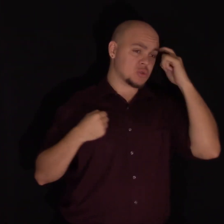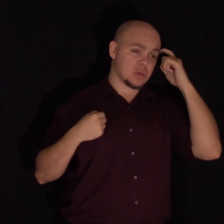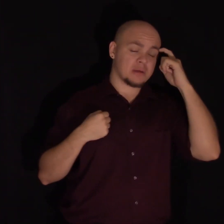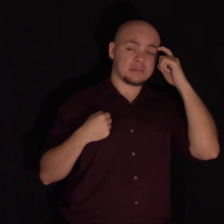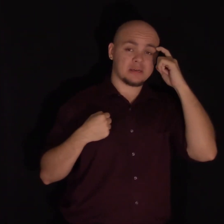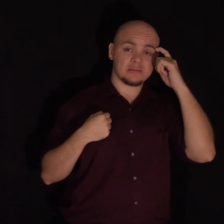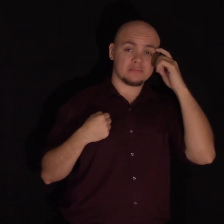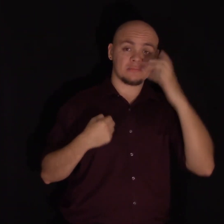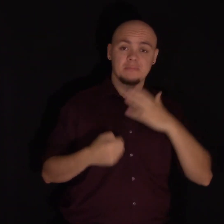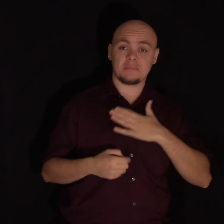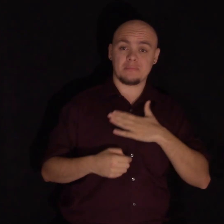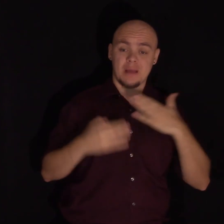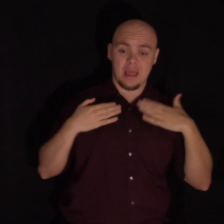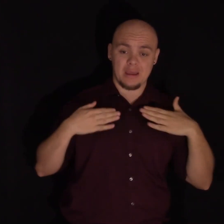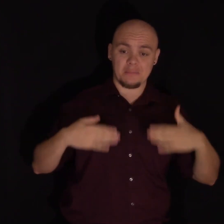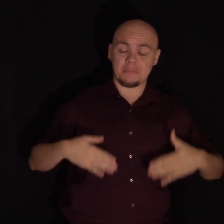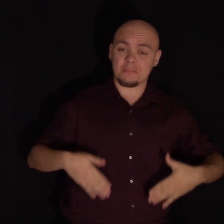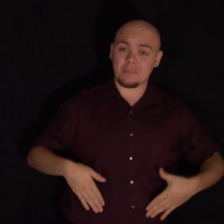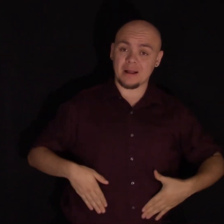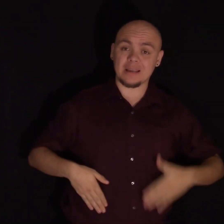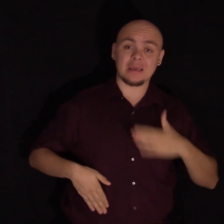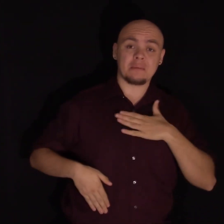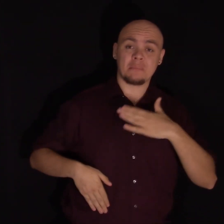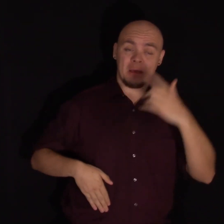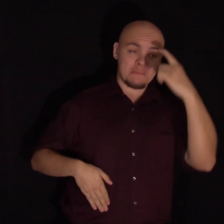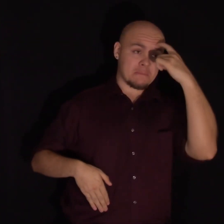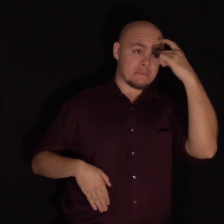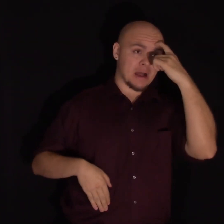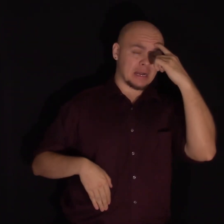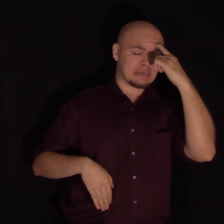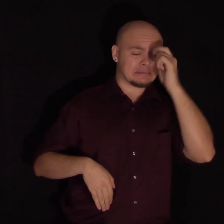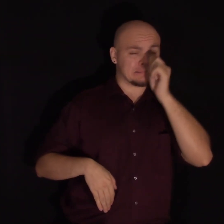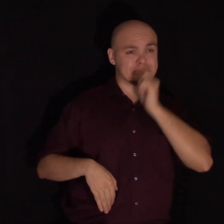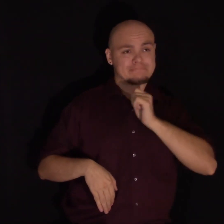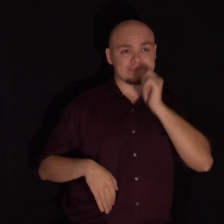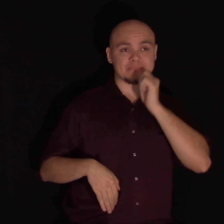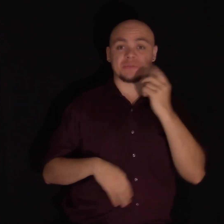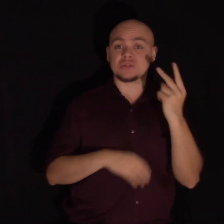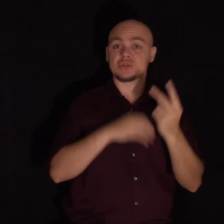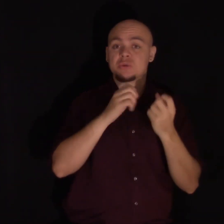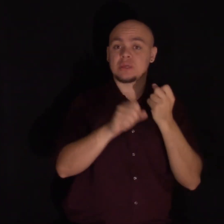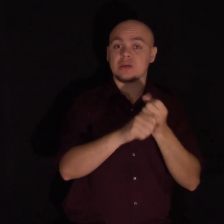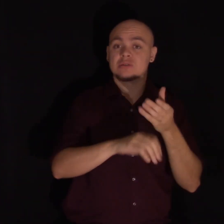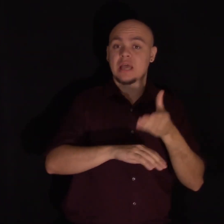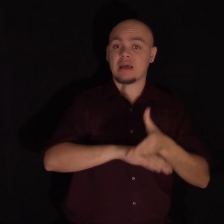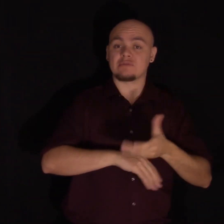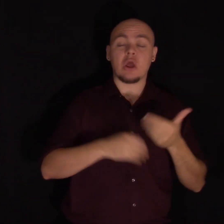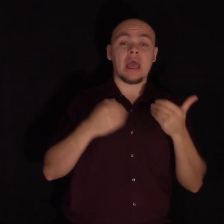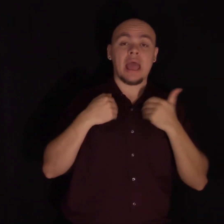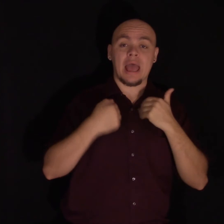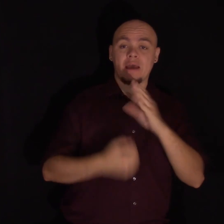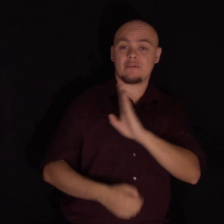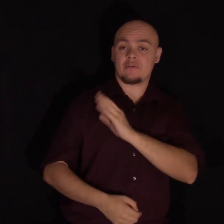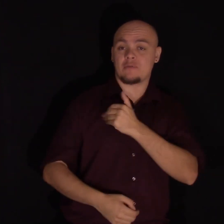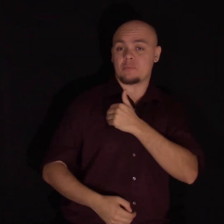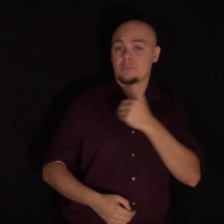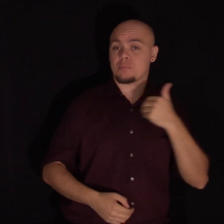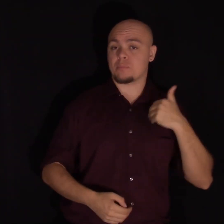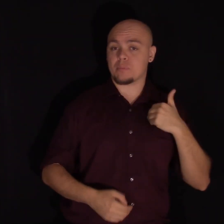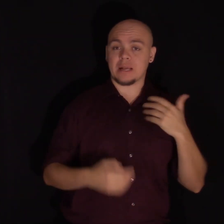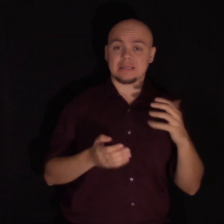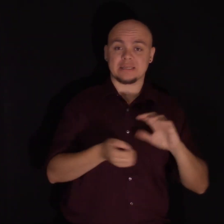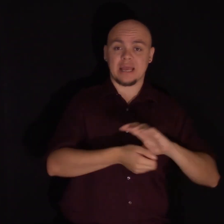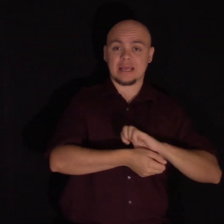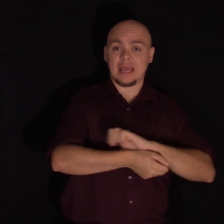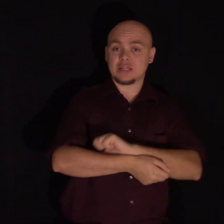toll on my body and on my mind. 2 years after the shootings, I got breast cancer. And 2